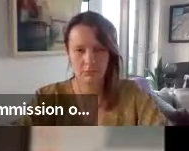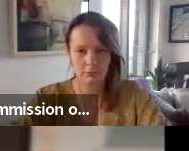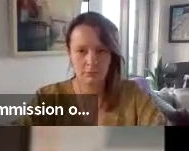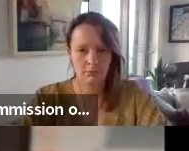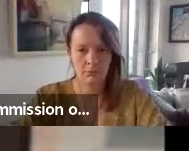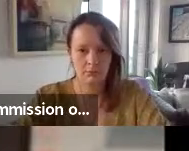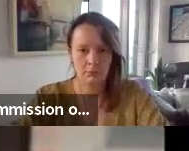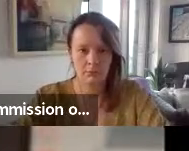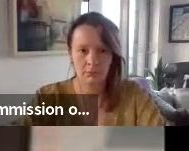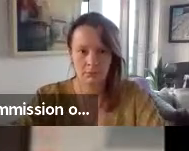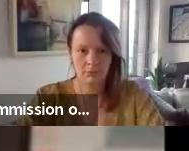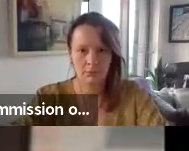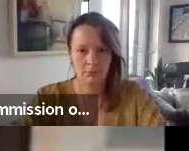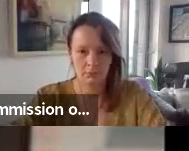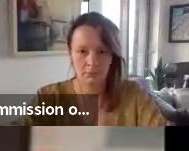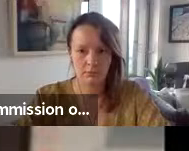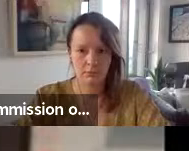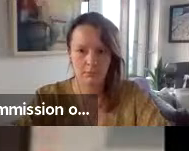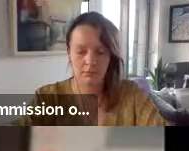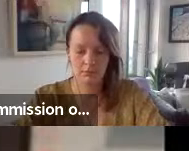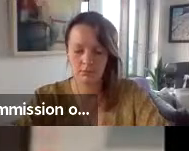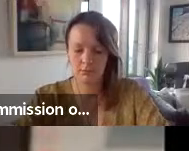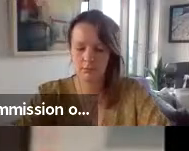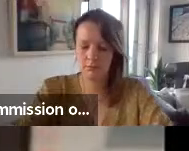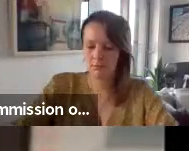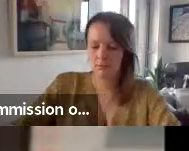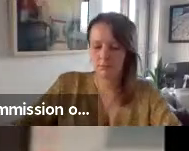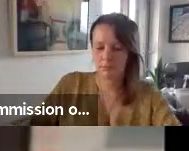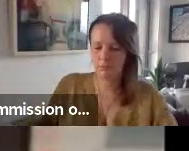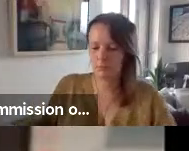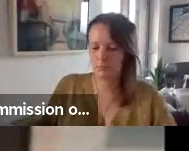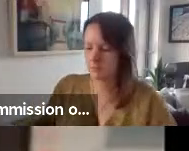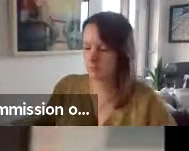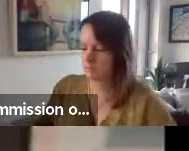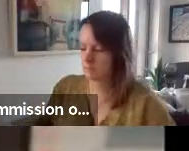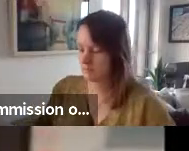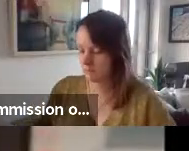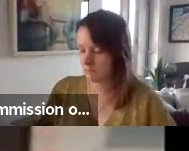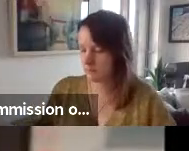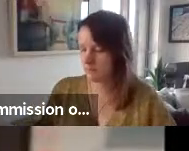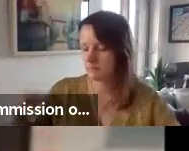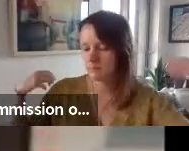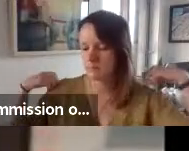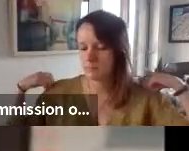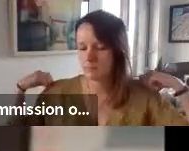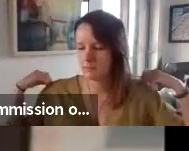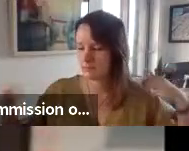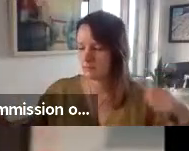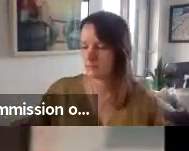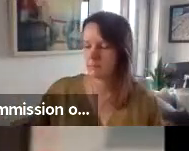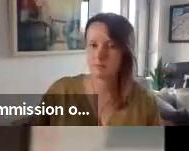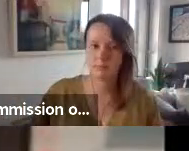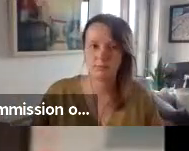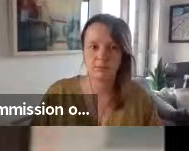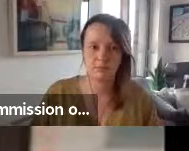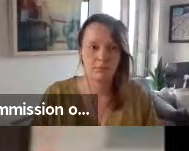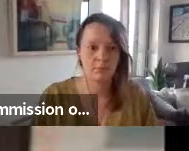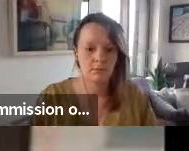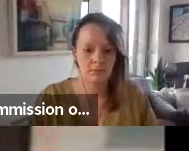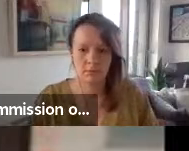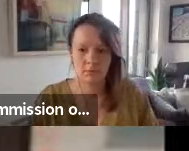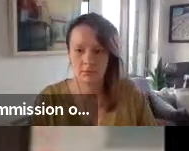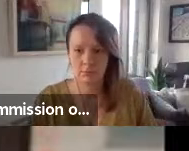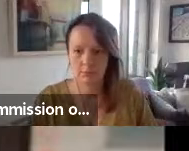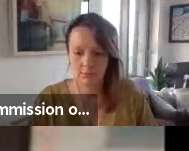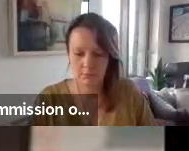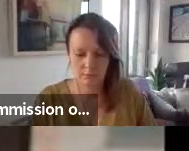people's views on the condition of the benefit system as it is at the moment and to see what we